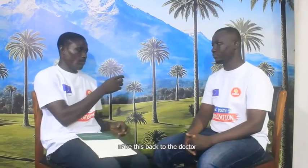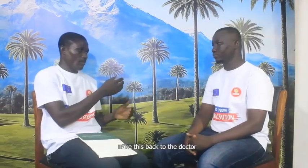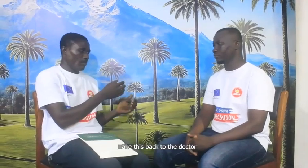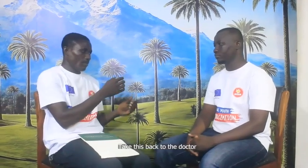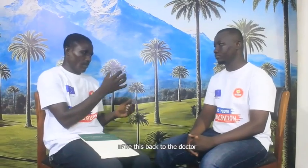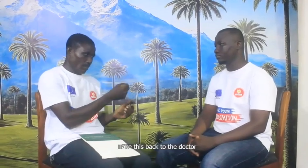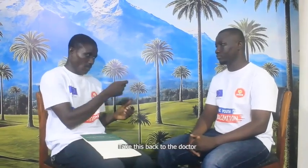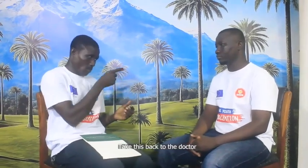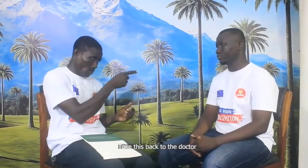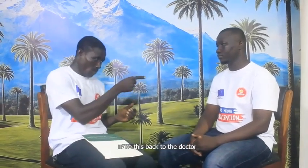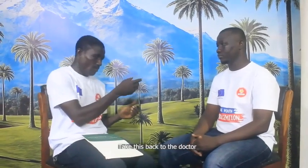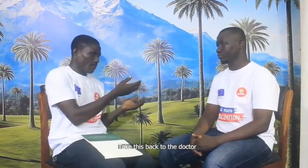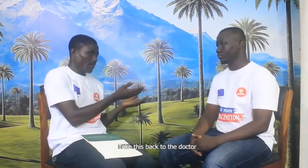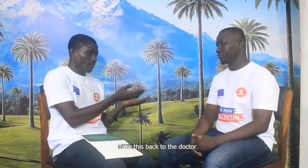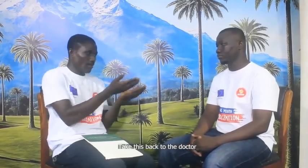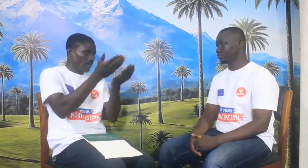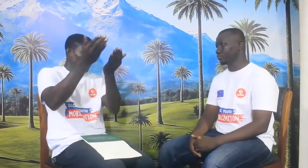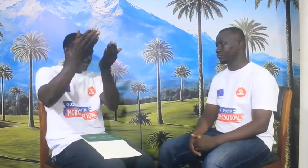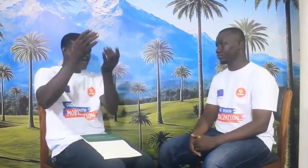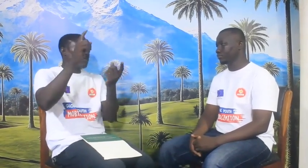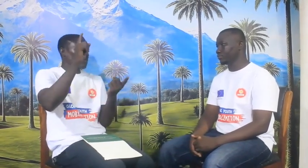Take this back to the doctor.